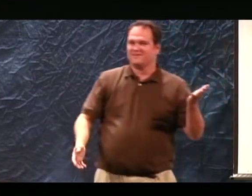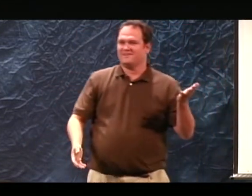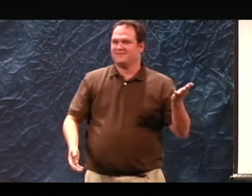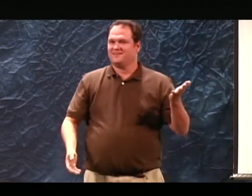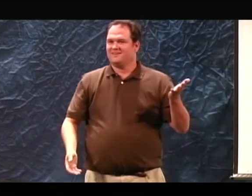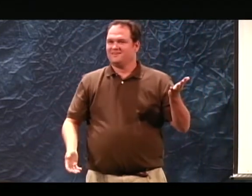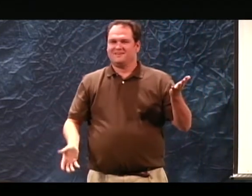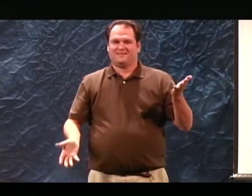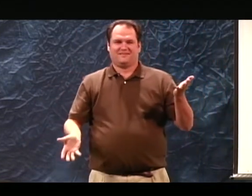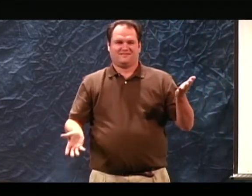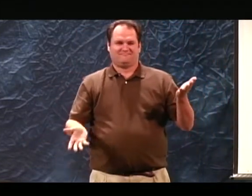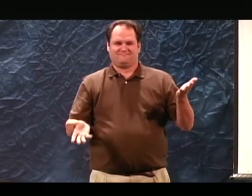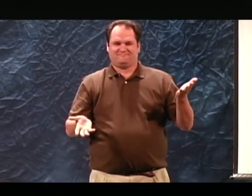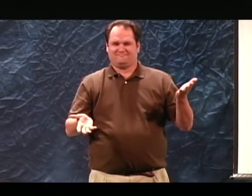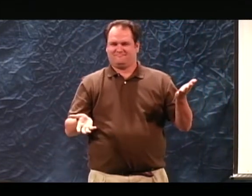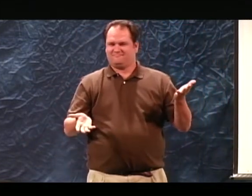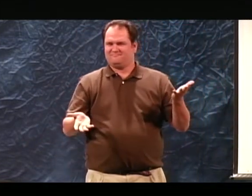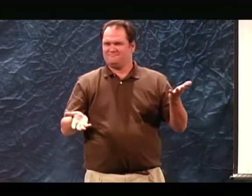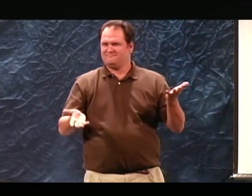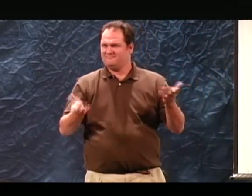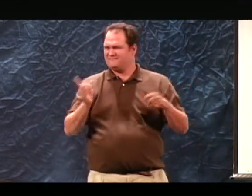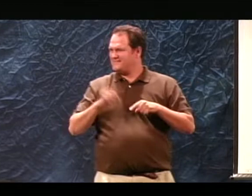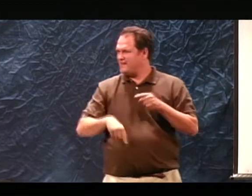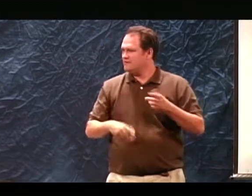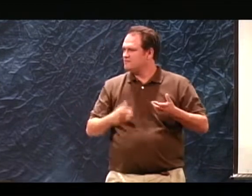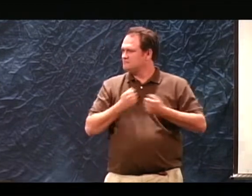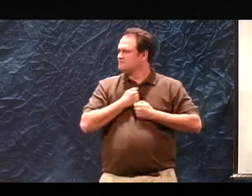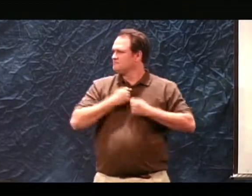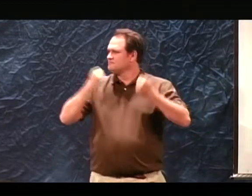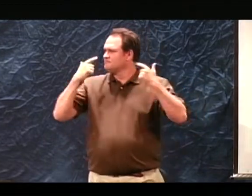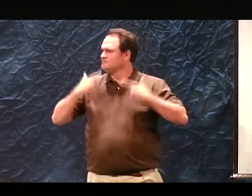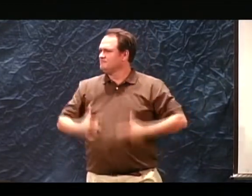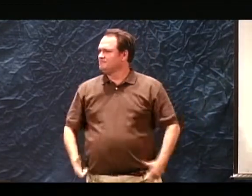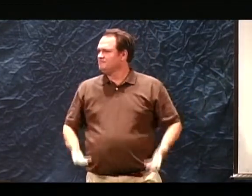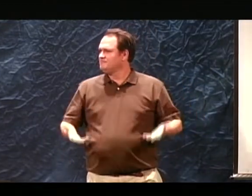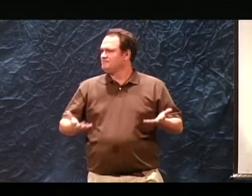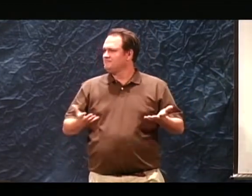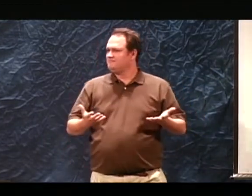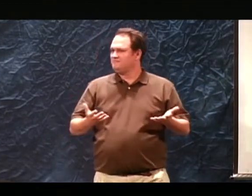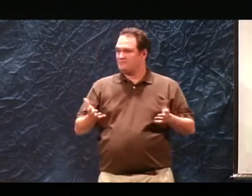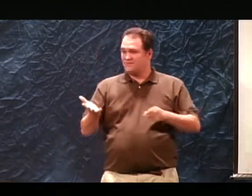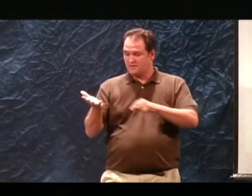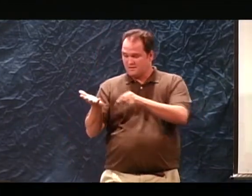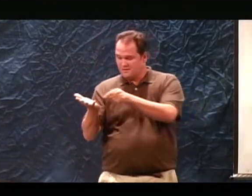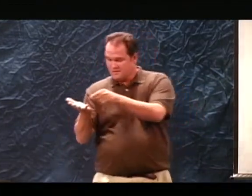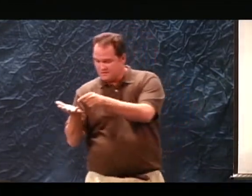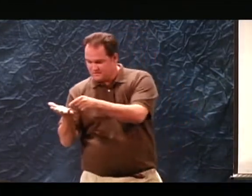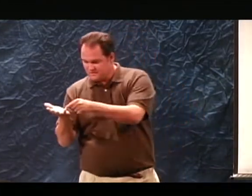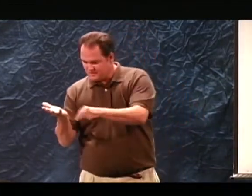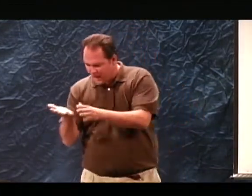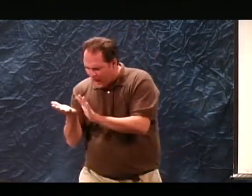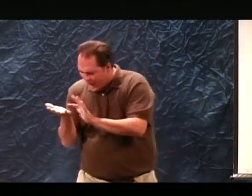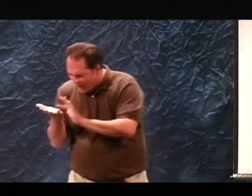he doesn't love for example one finger and reject the other but he loves the body of